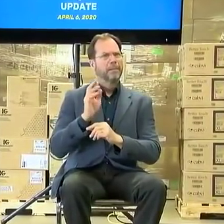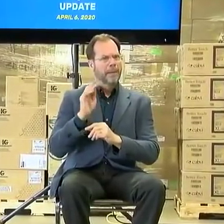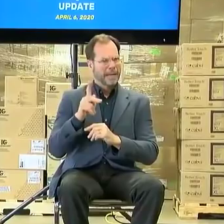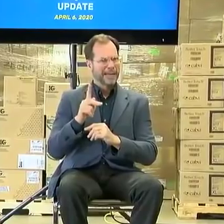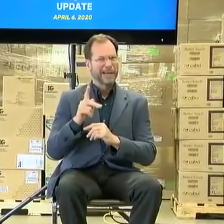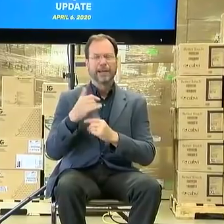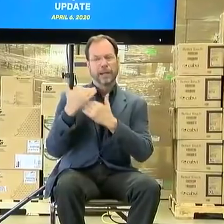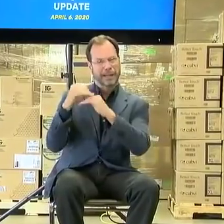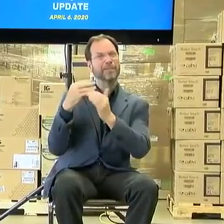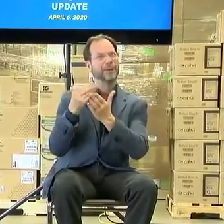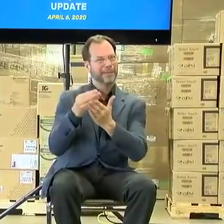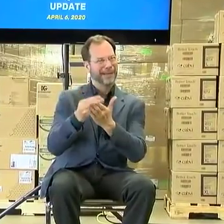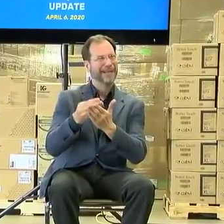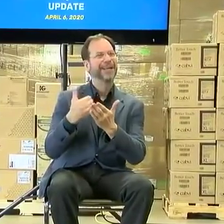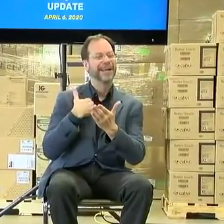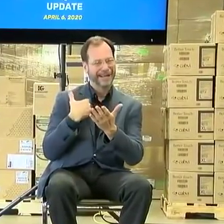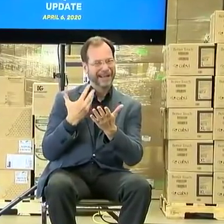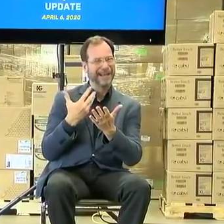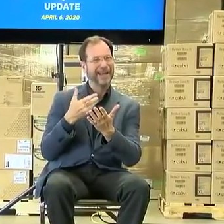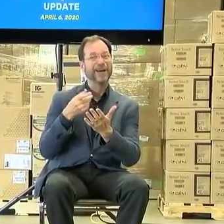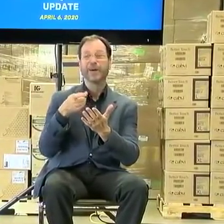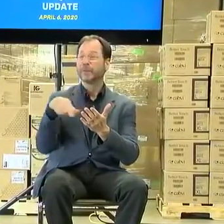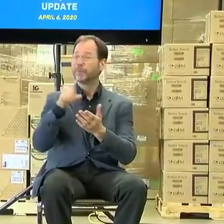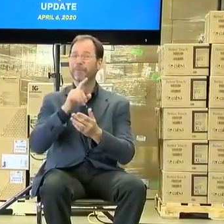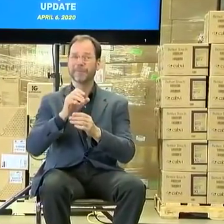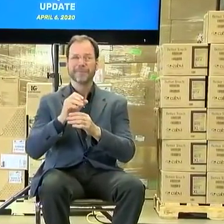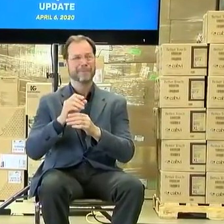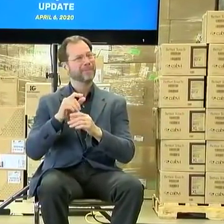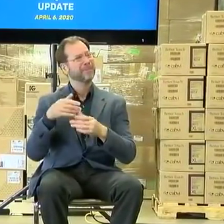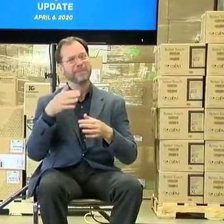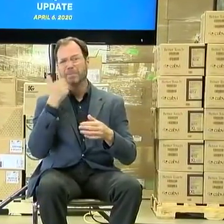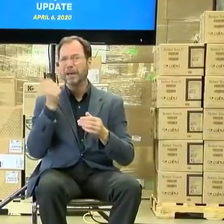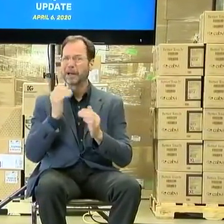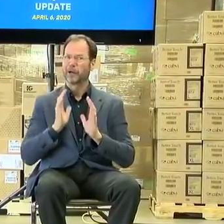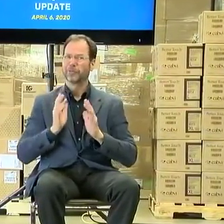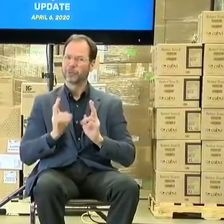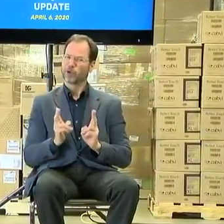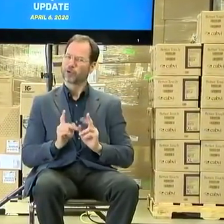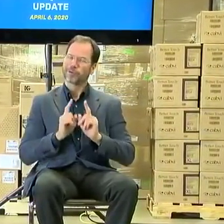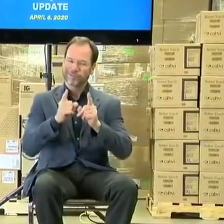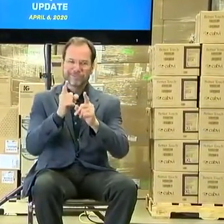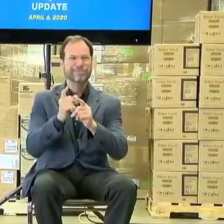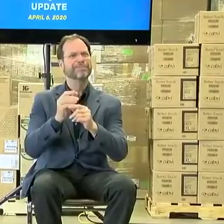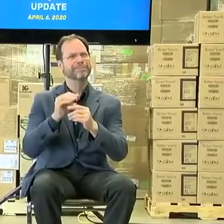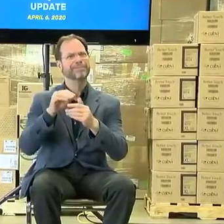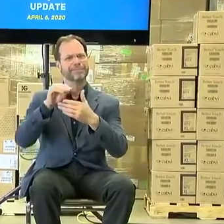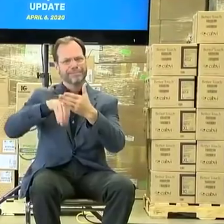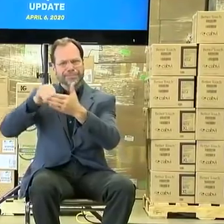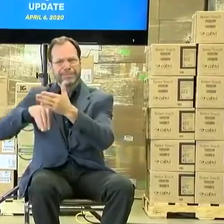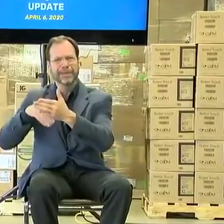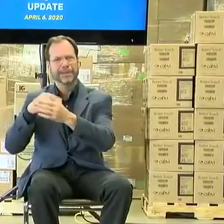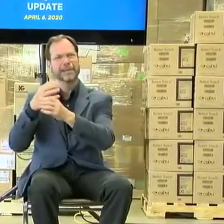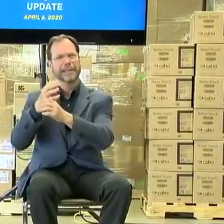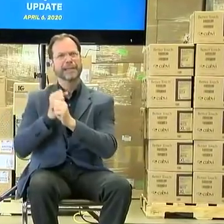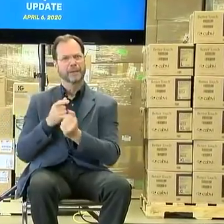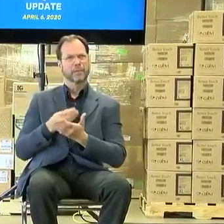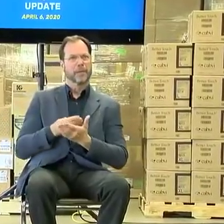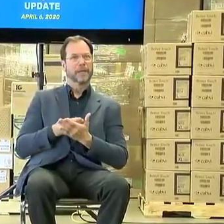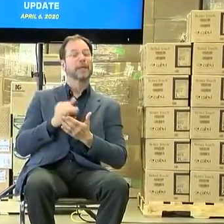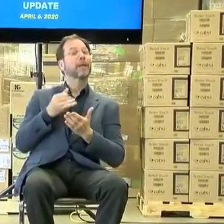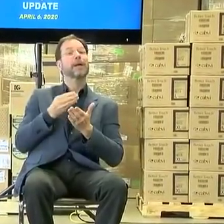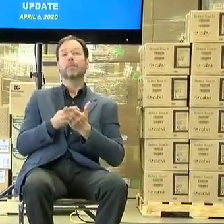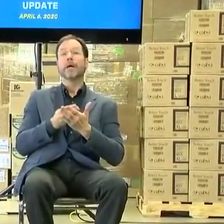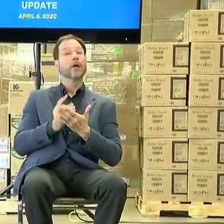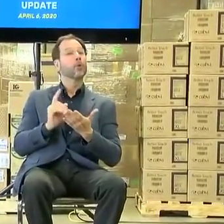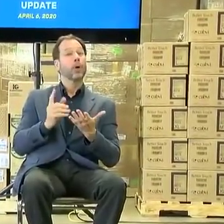of money that's available, and you need to make sure that you get in line so that you will be able to access this money. The money that we're talking about